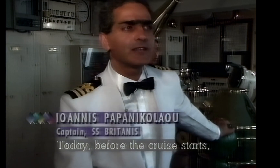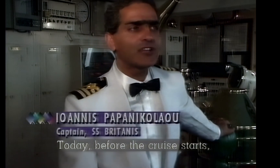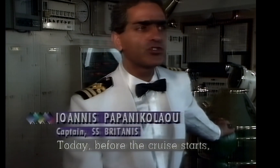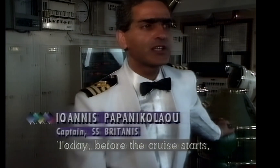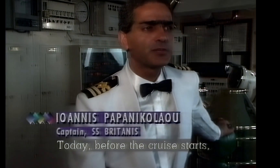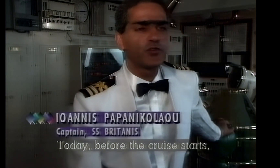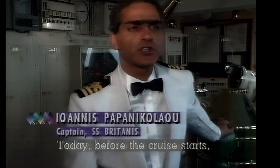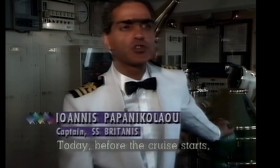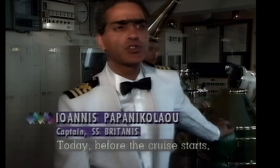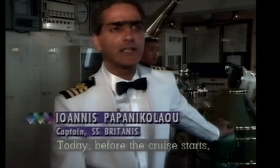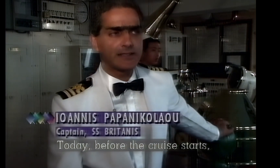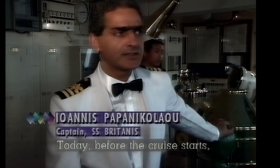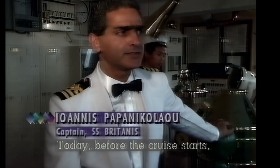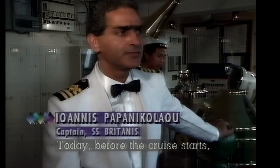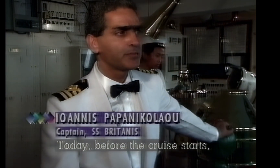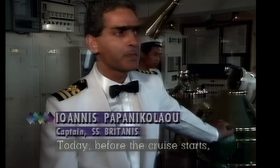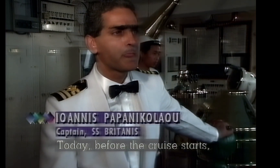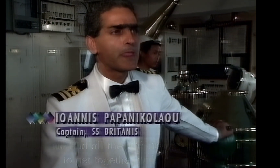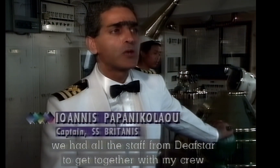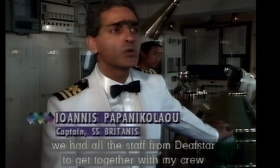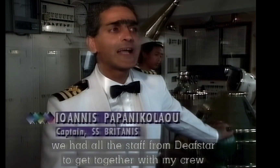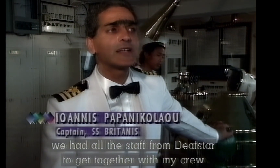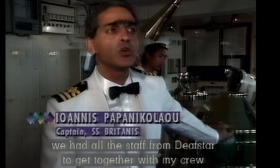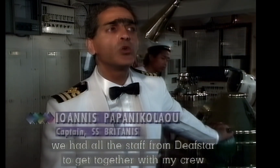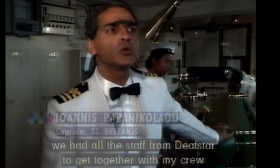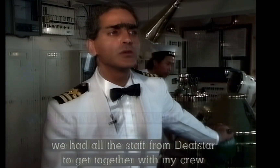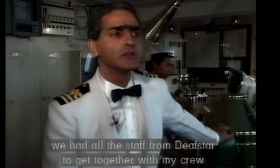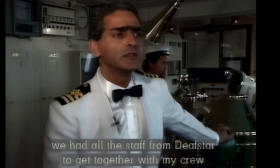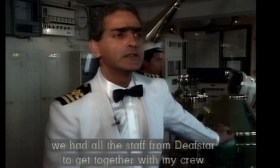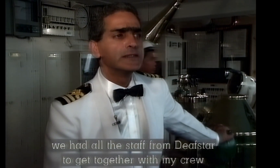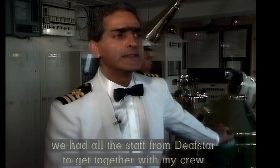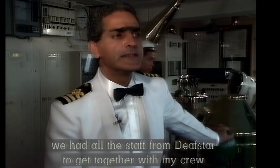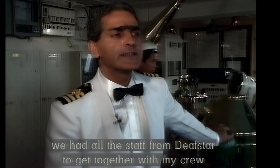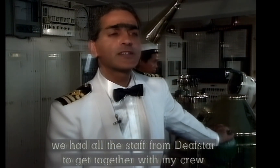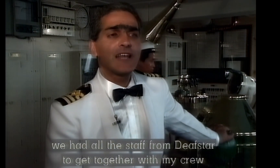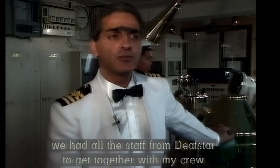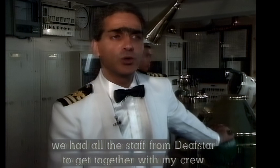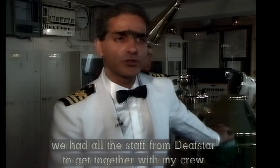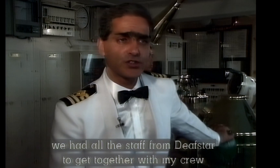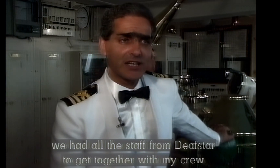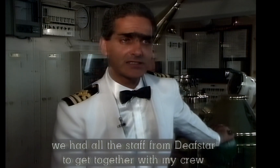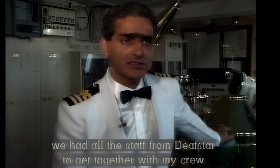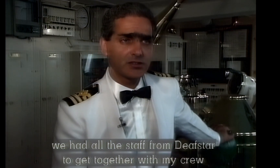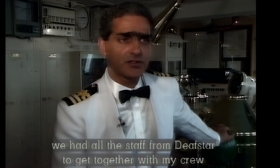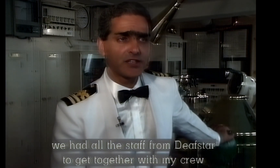Last 2 days before the cruise starts, we had all the staff on board of the Charters, of the Death